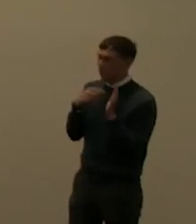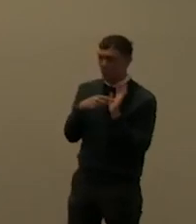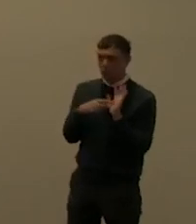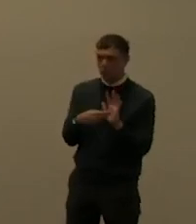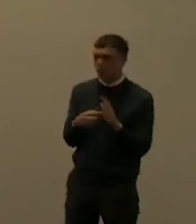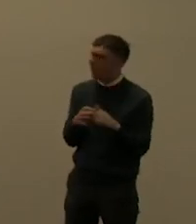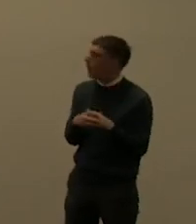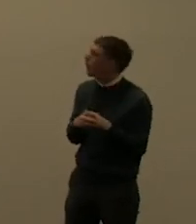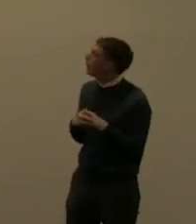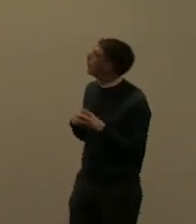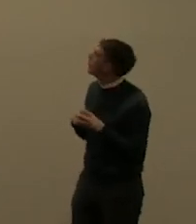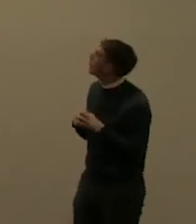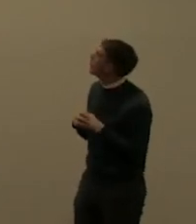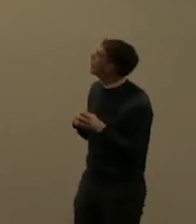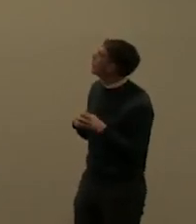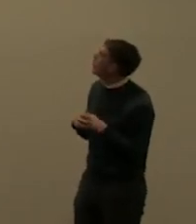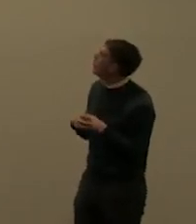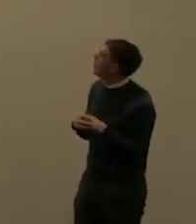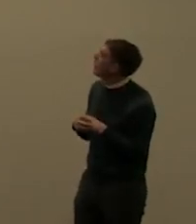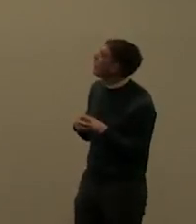this step here if you want.